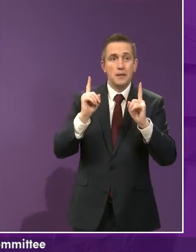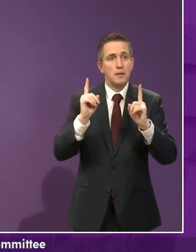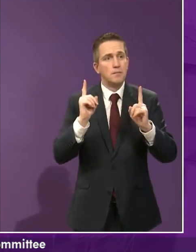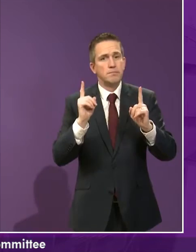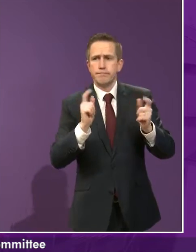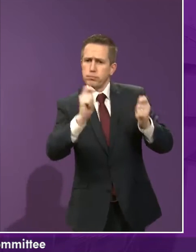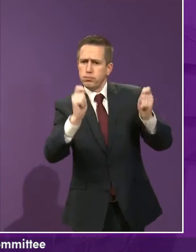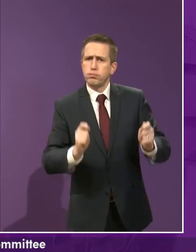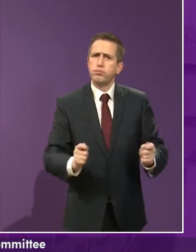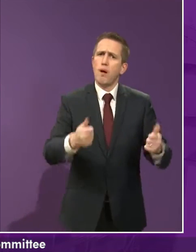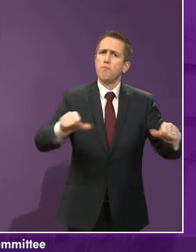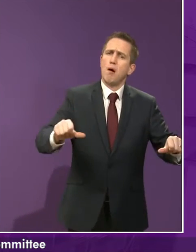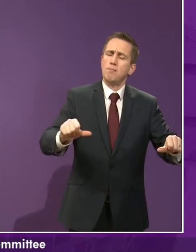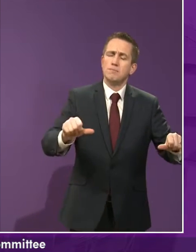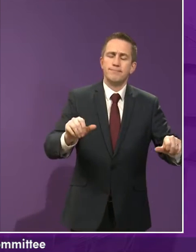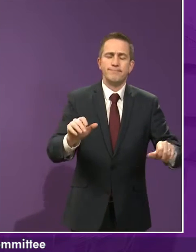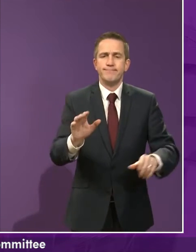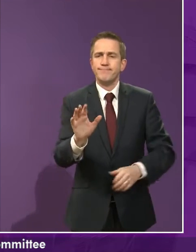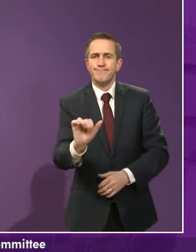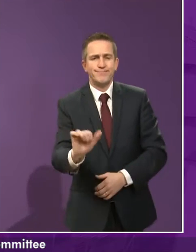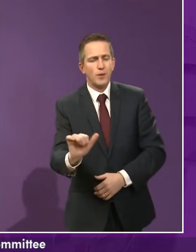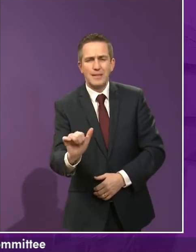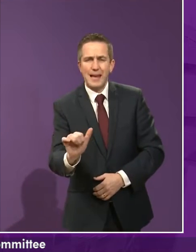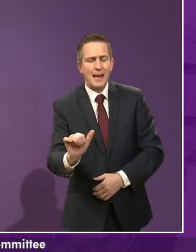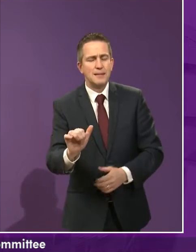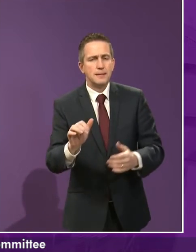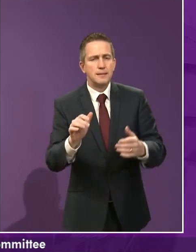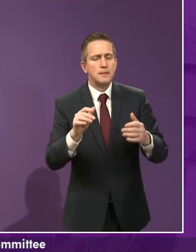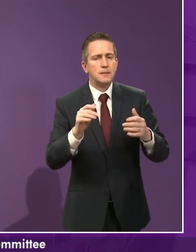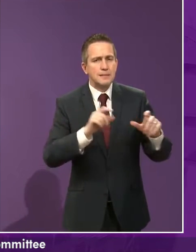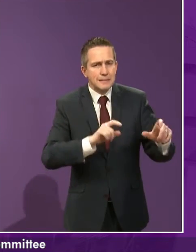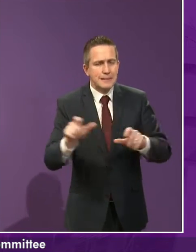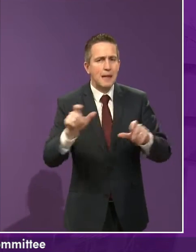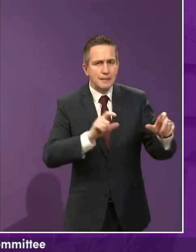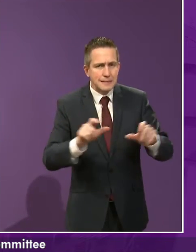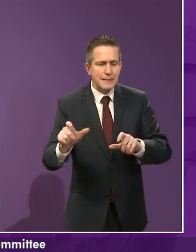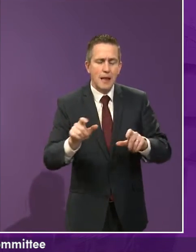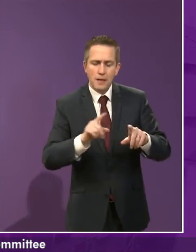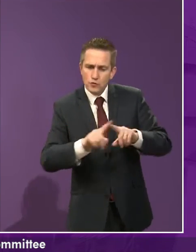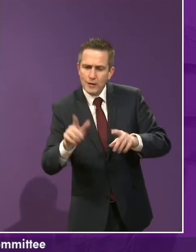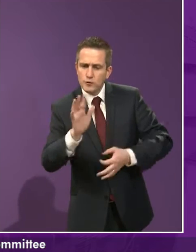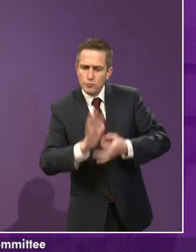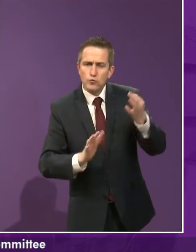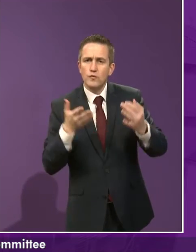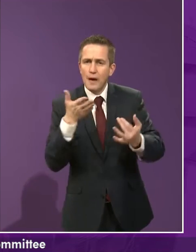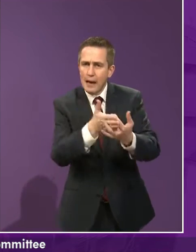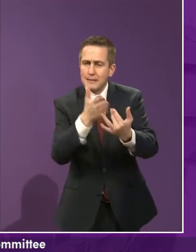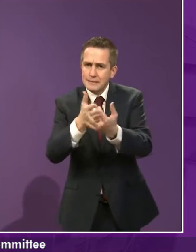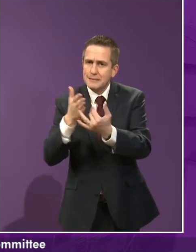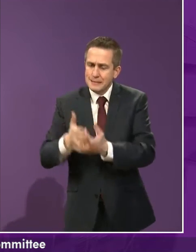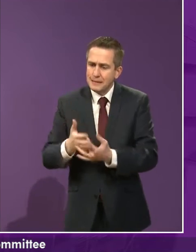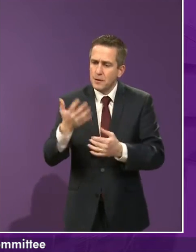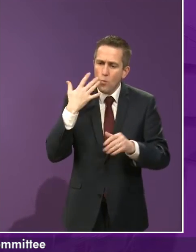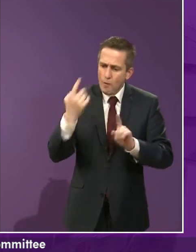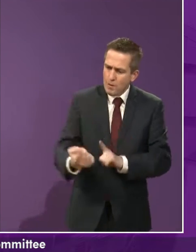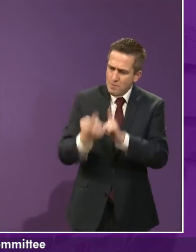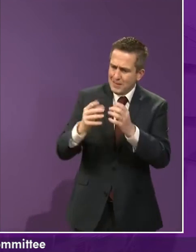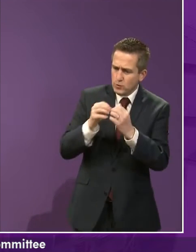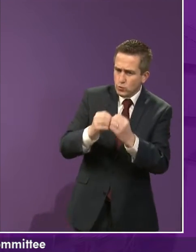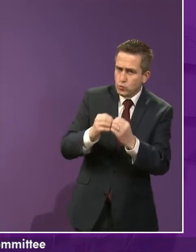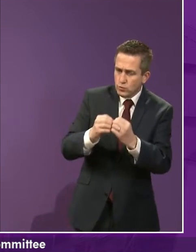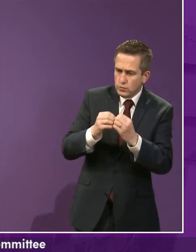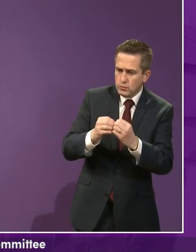get adjustments that certainly the University of Edinburgh Student Disability Service recommends for individual students, that we